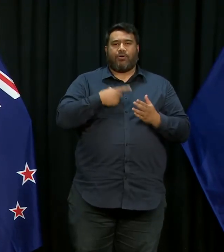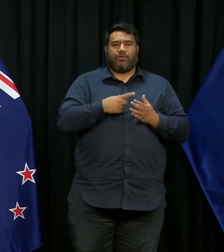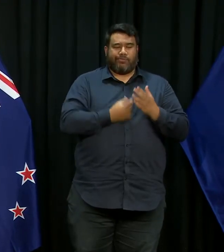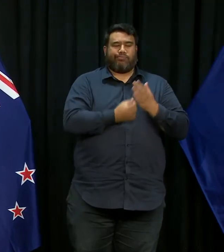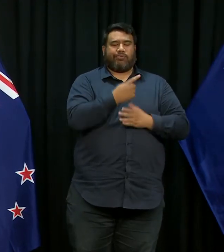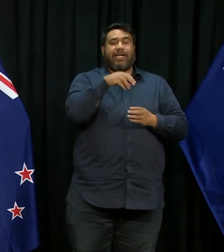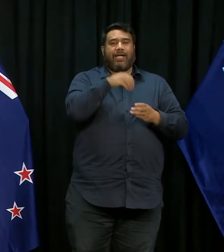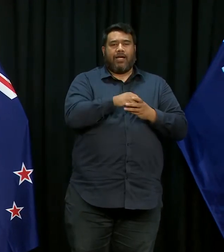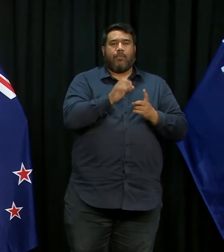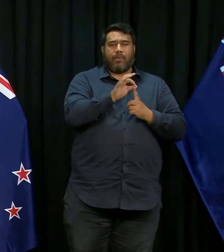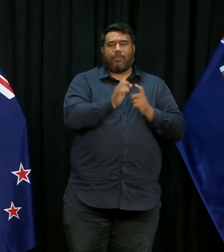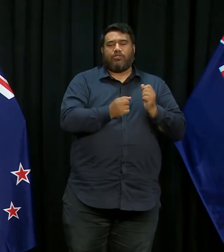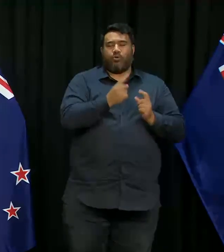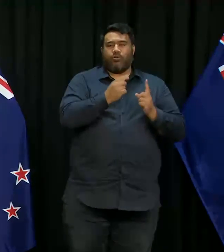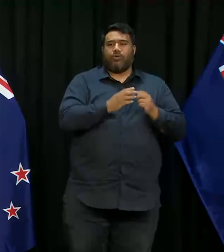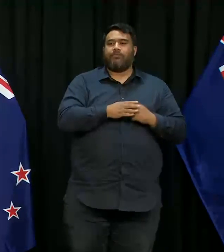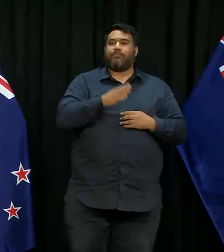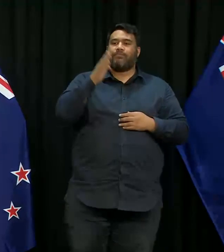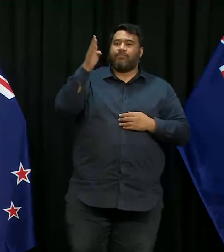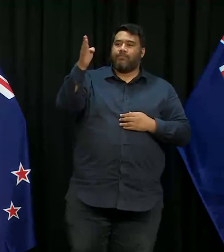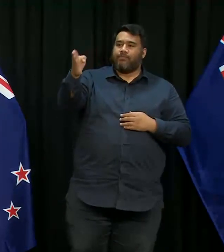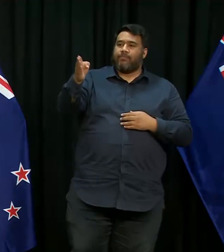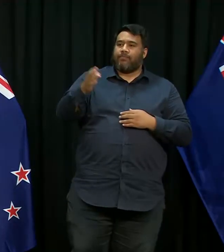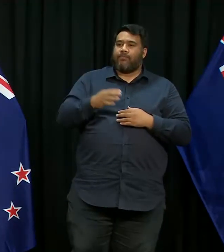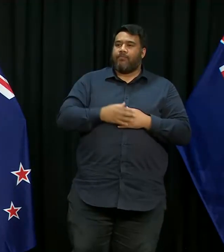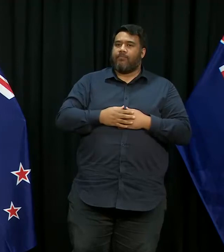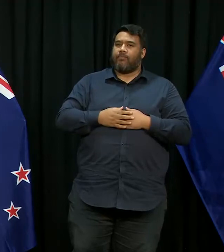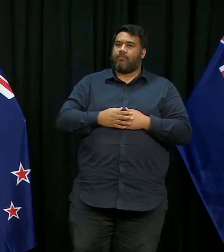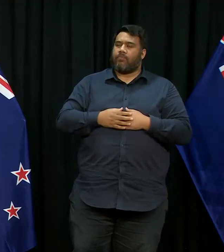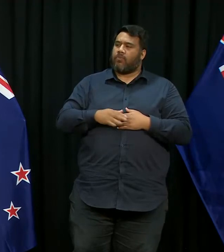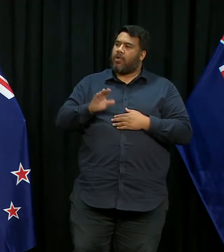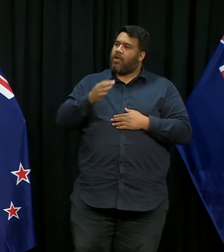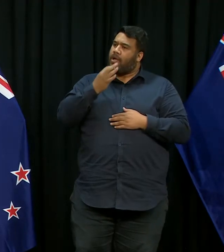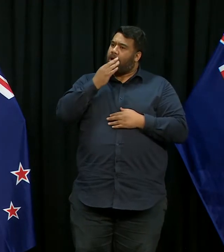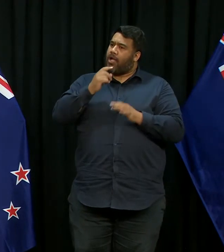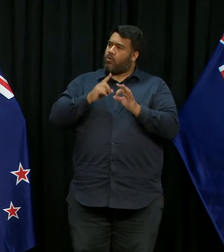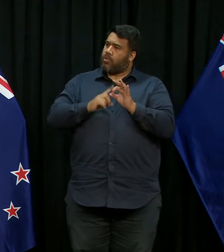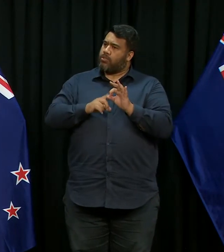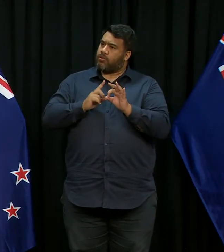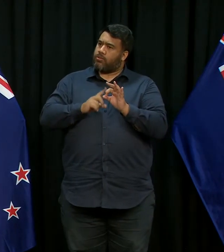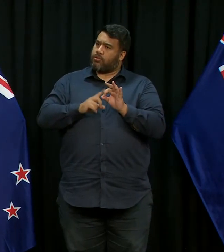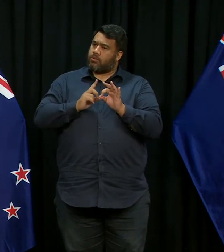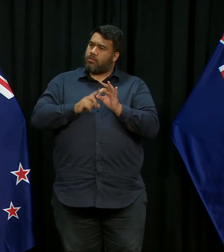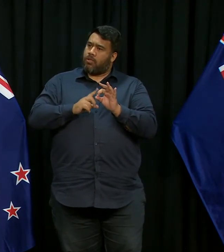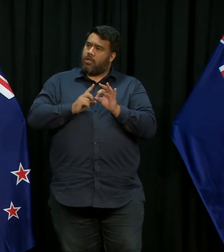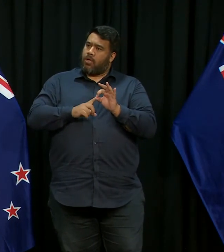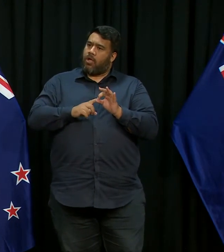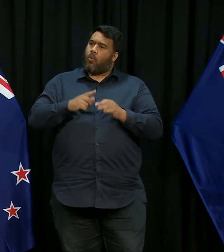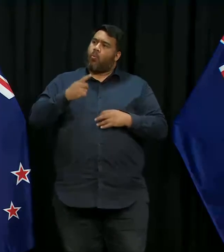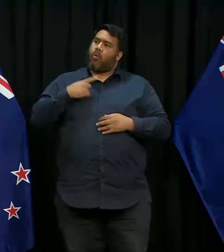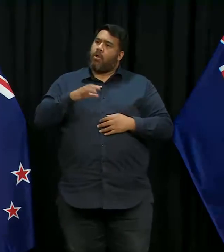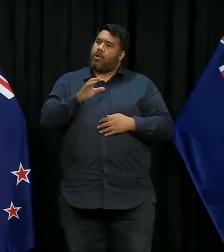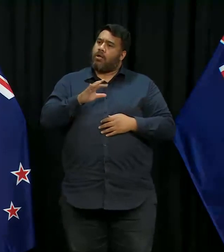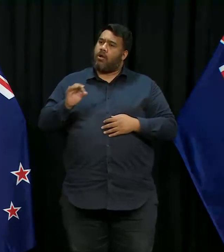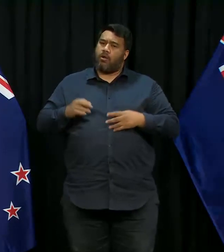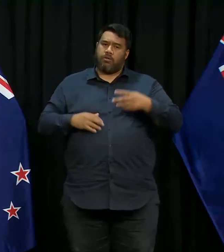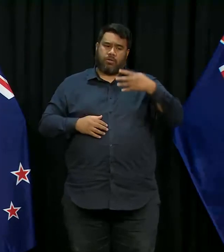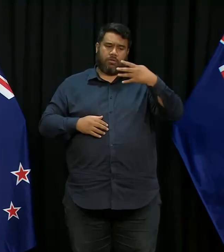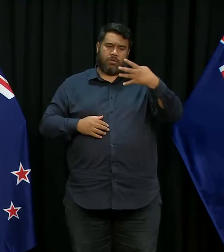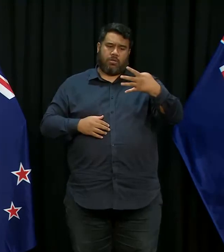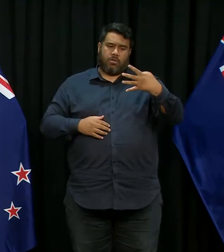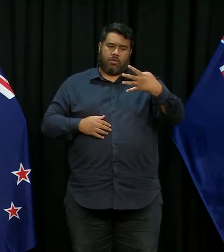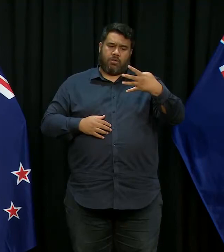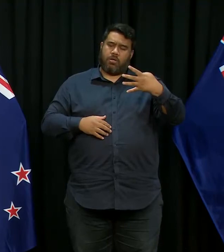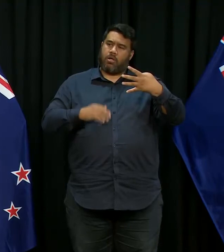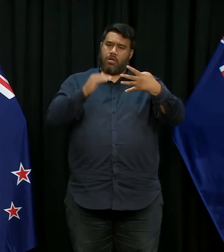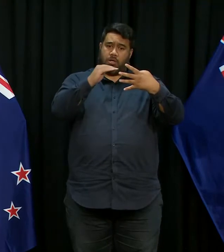outbreak. Prime Minister, Okay, Jason then Henry. was there any thought to jumping down to an alert level 2.5 or something in between where we are now and level